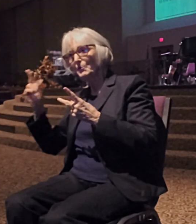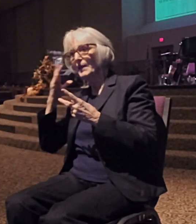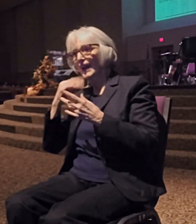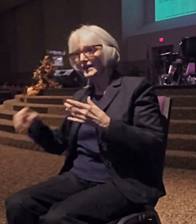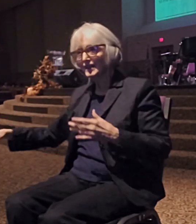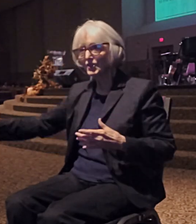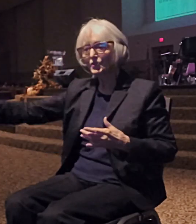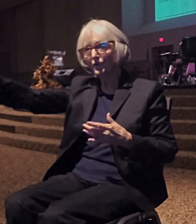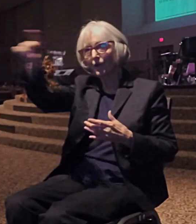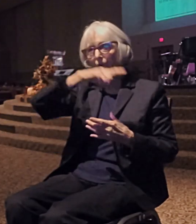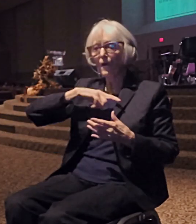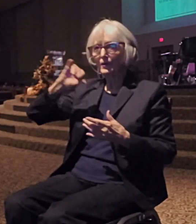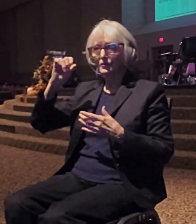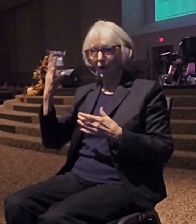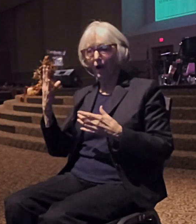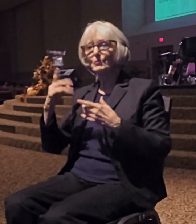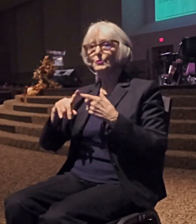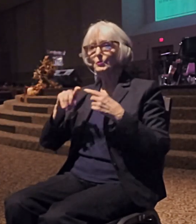ministry.